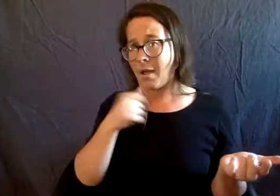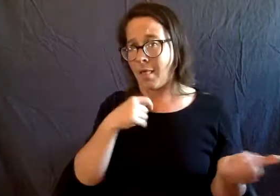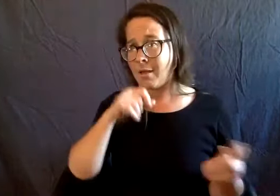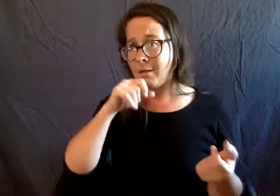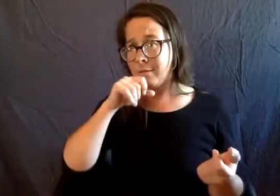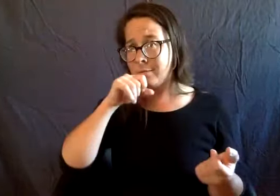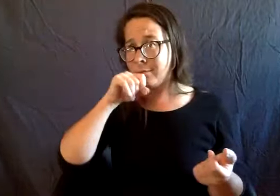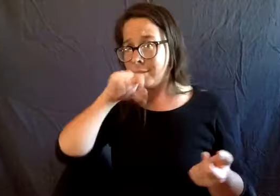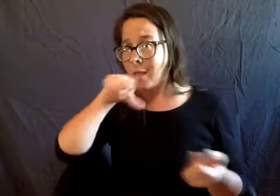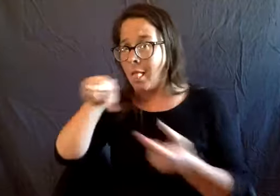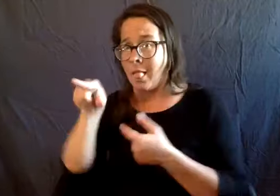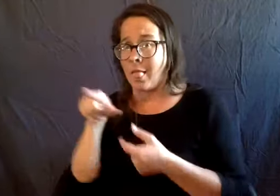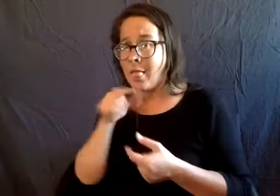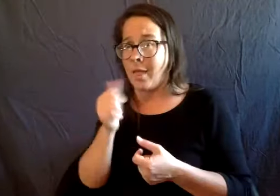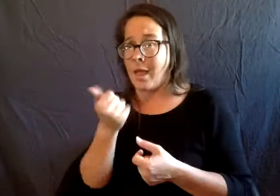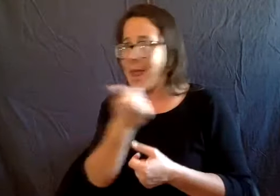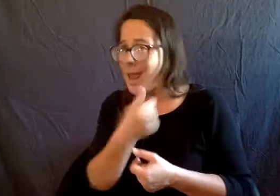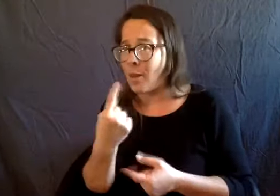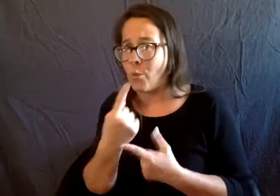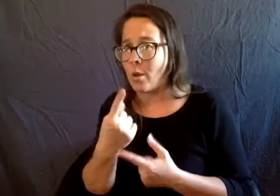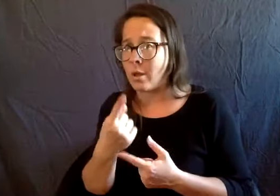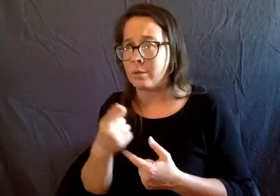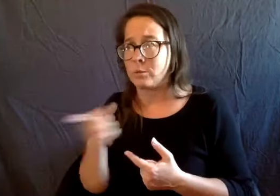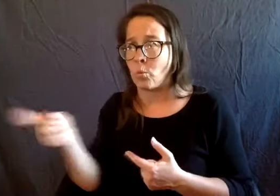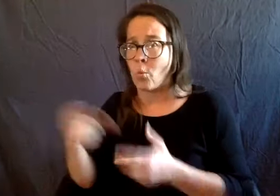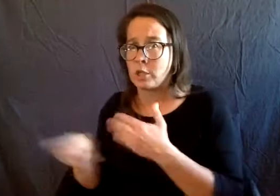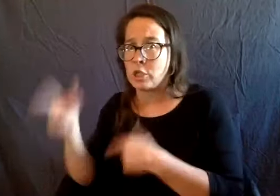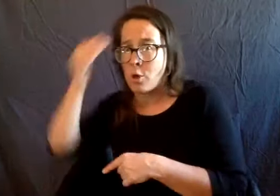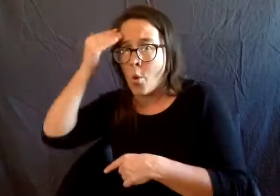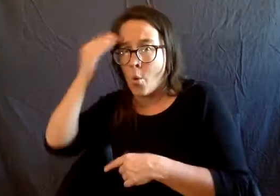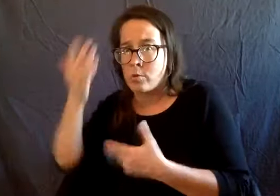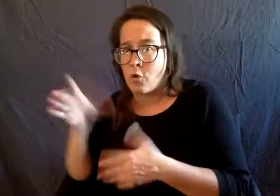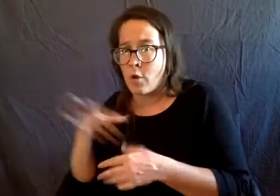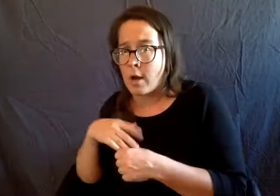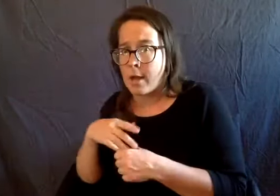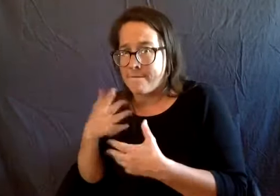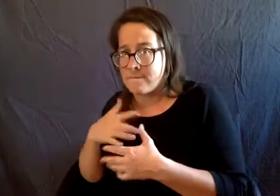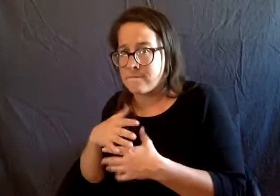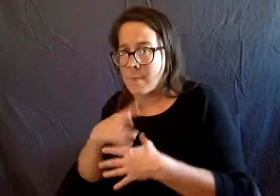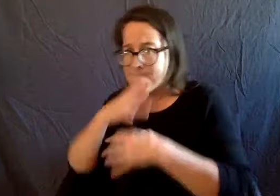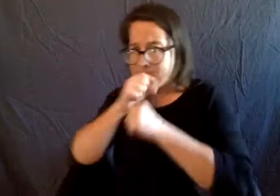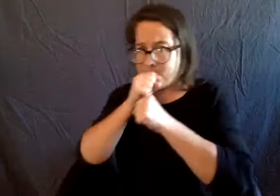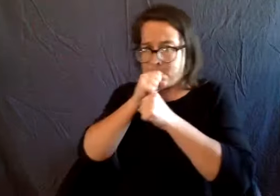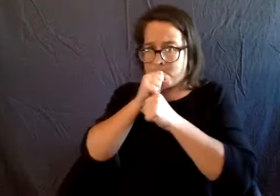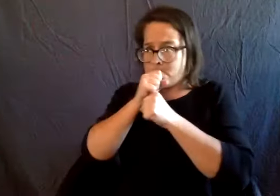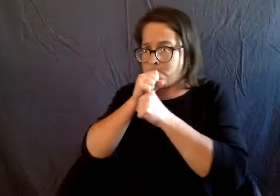I'm not going to tell anyone else, everything that she knows about me. I'm not going to do it. I gave